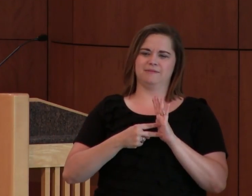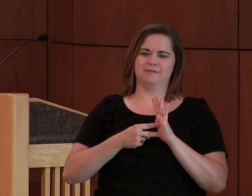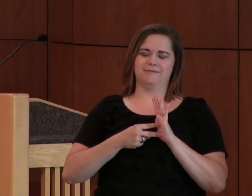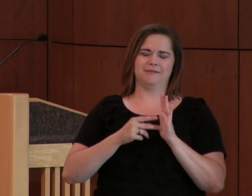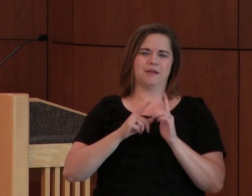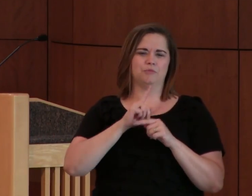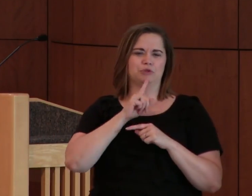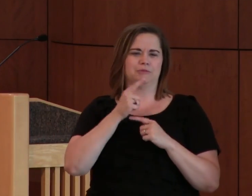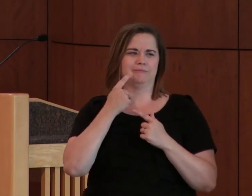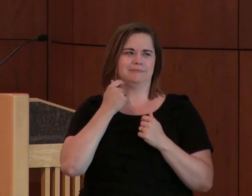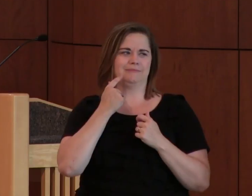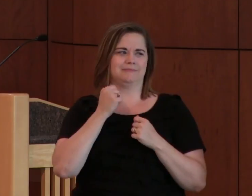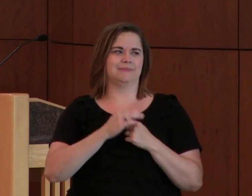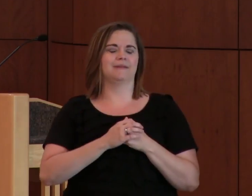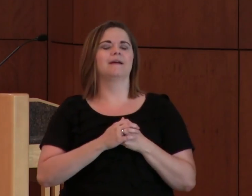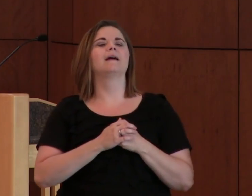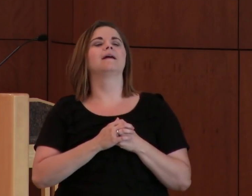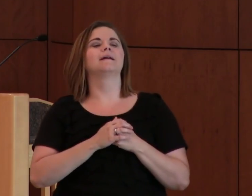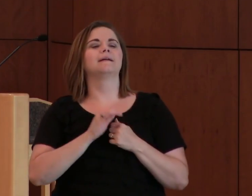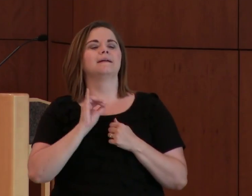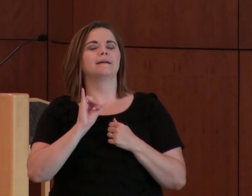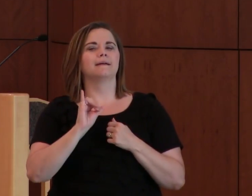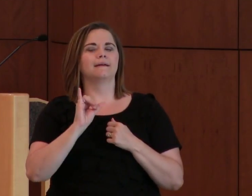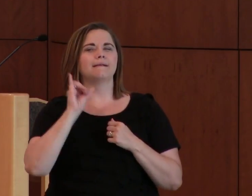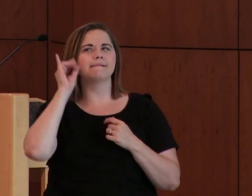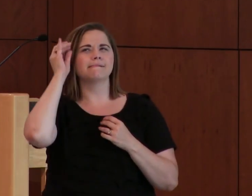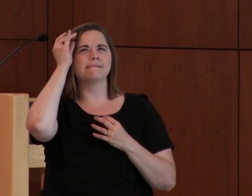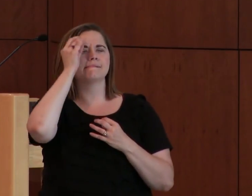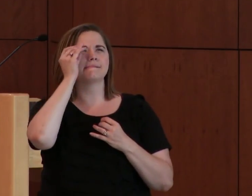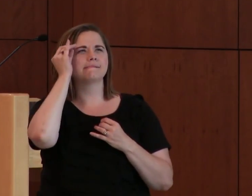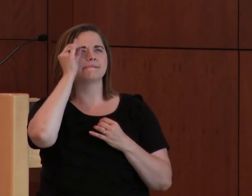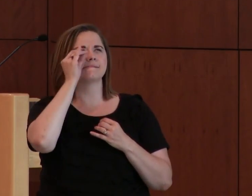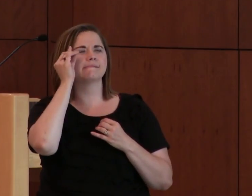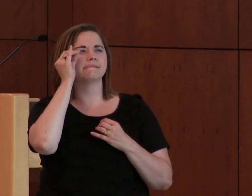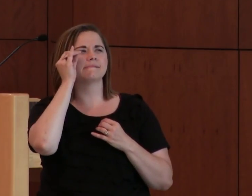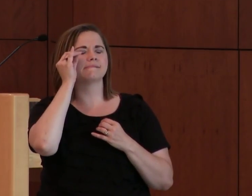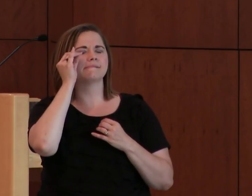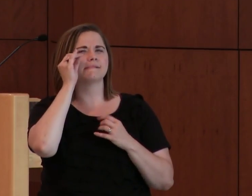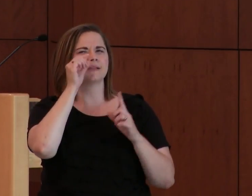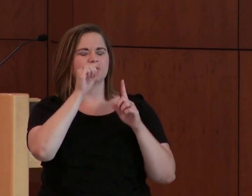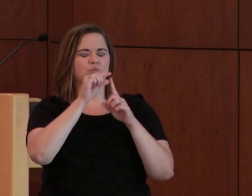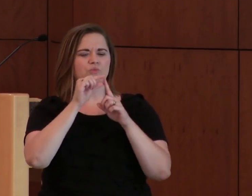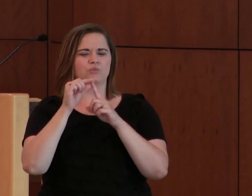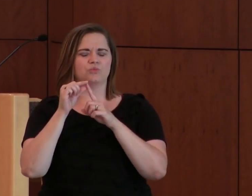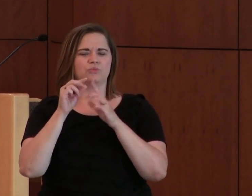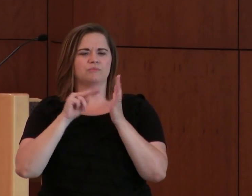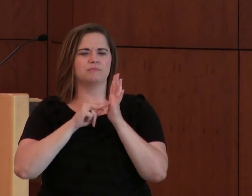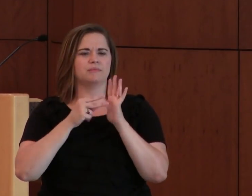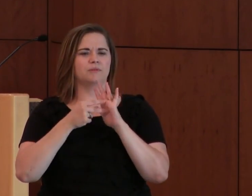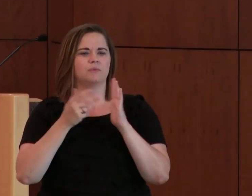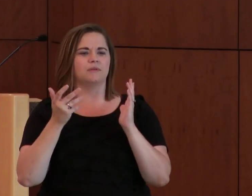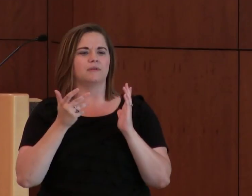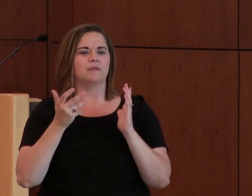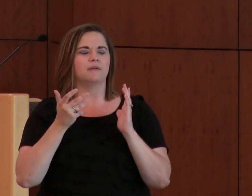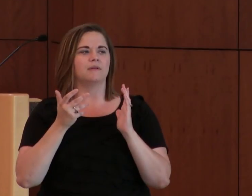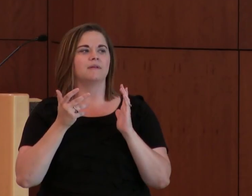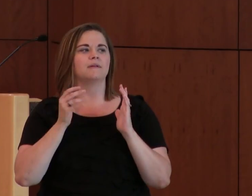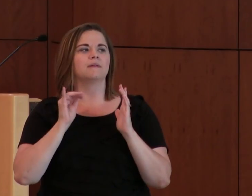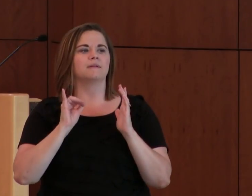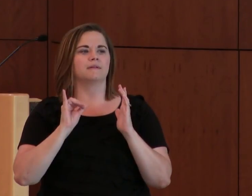saying, "We finally got him." But then as they started to think about these words, slowly, one by one, the crowd